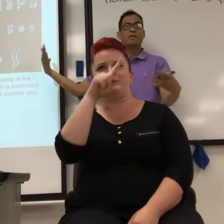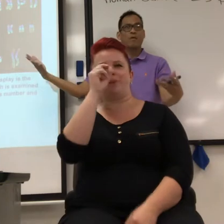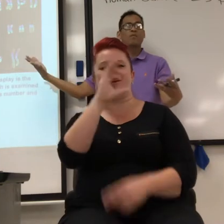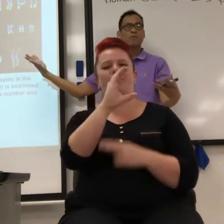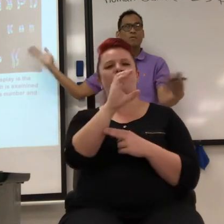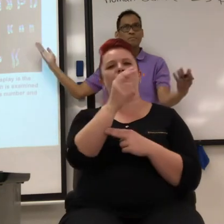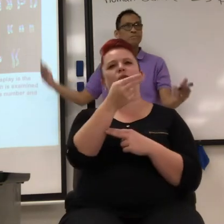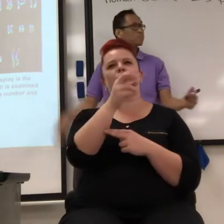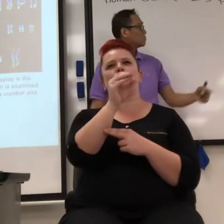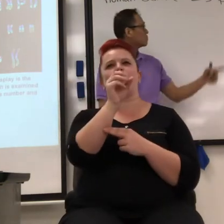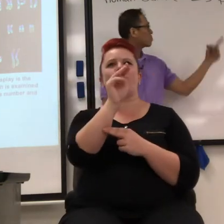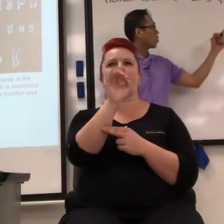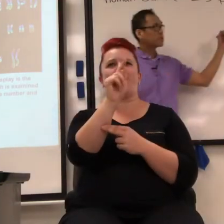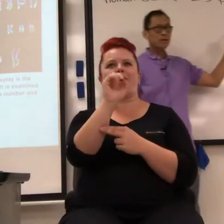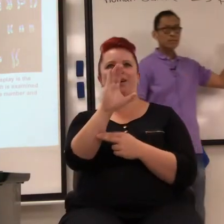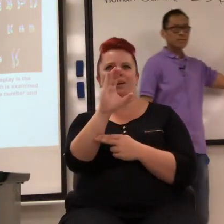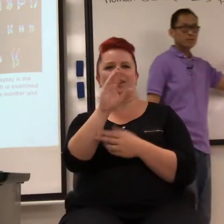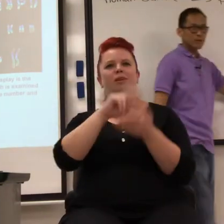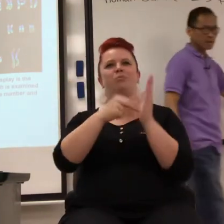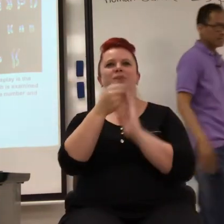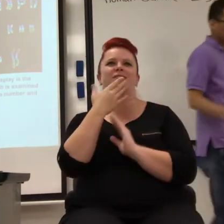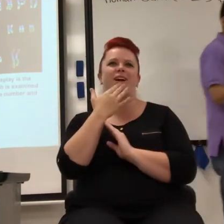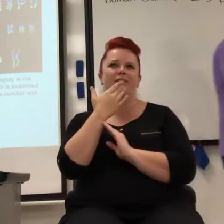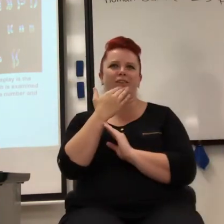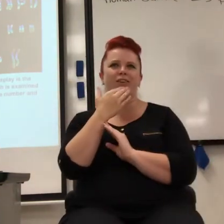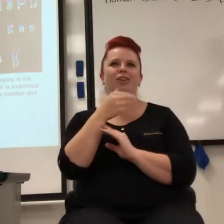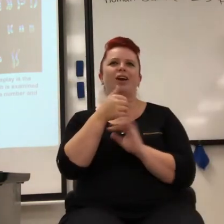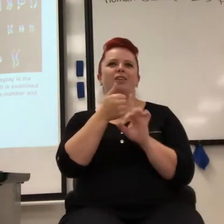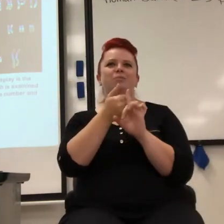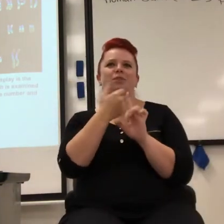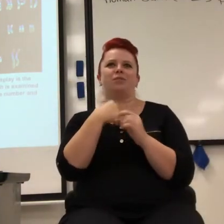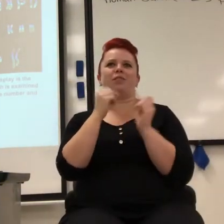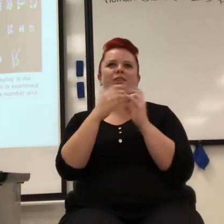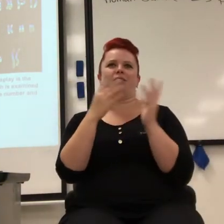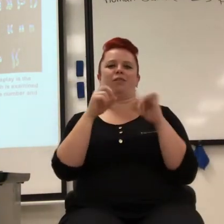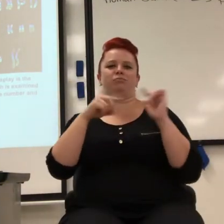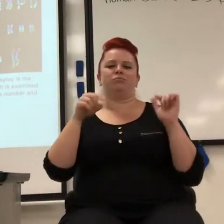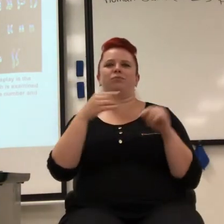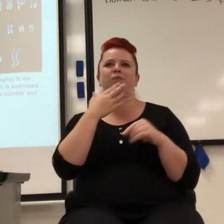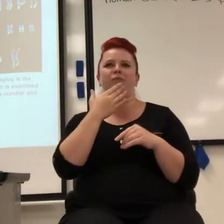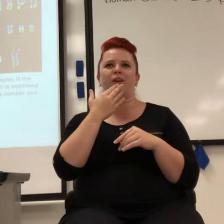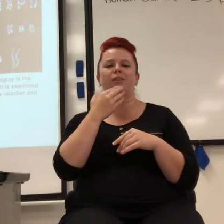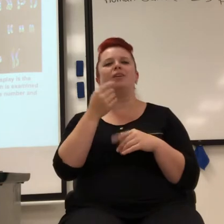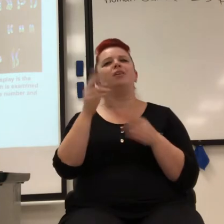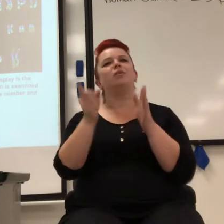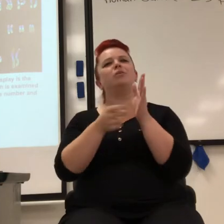chromatic, colorful chromosomes? Sometimes I abbreviate chromosomes